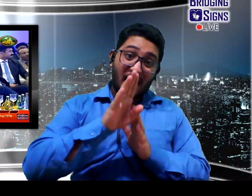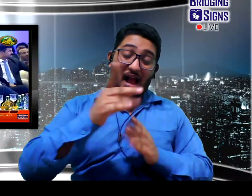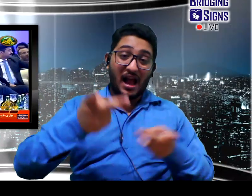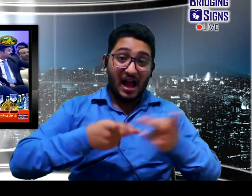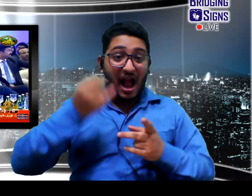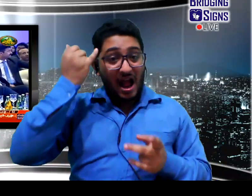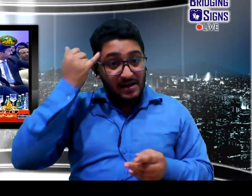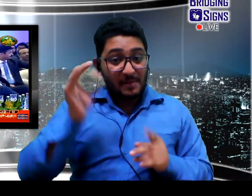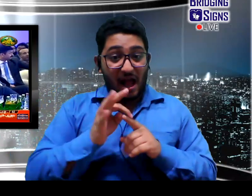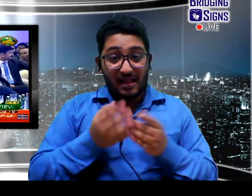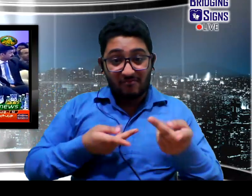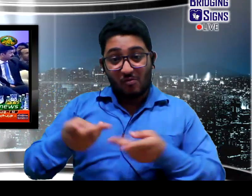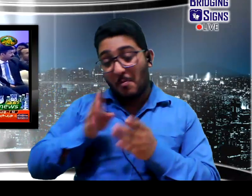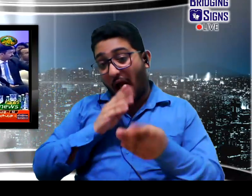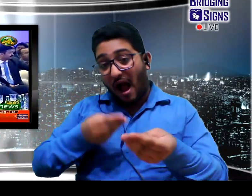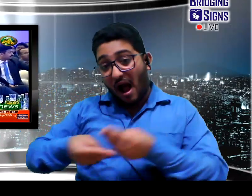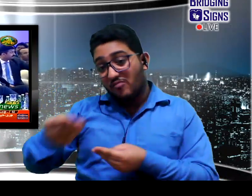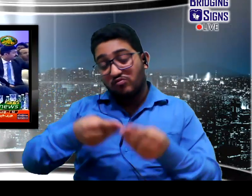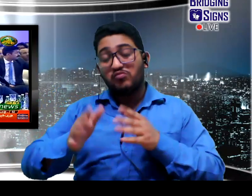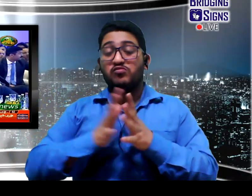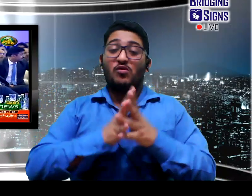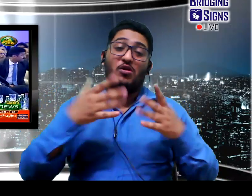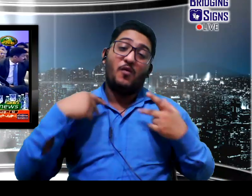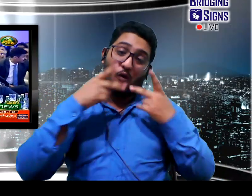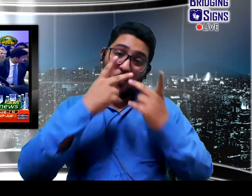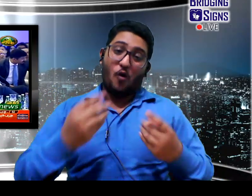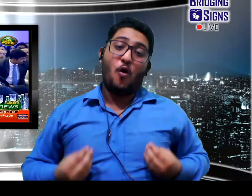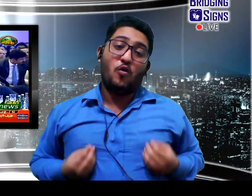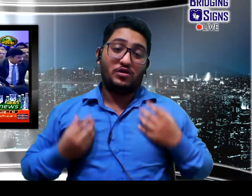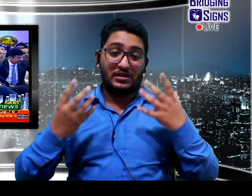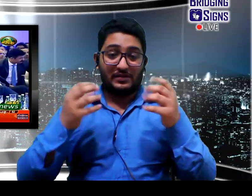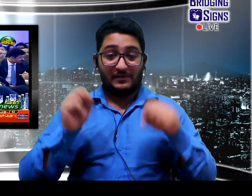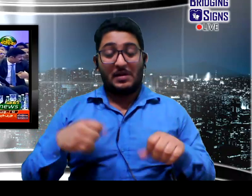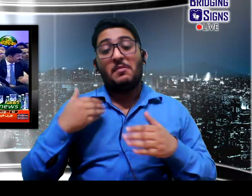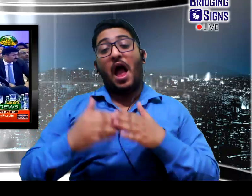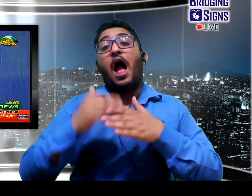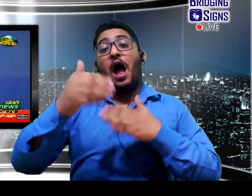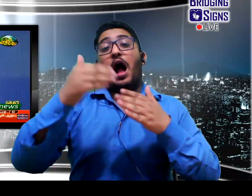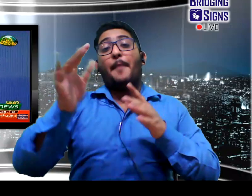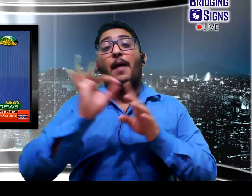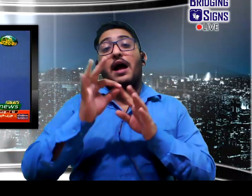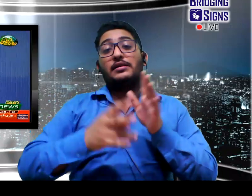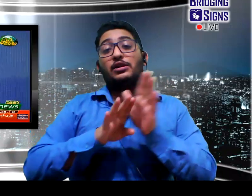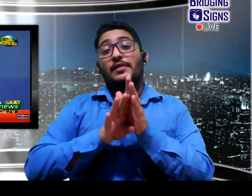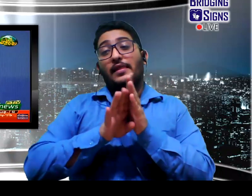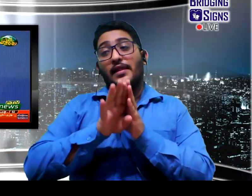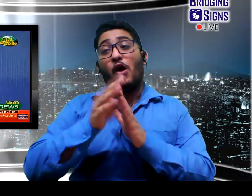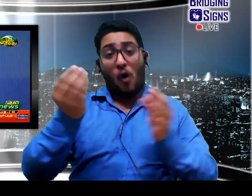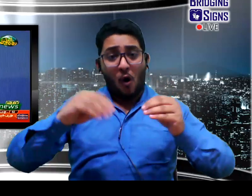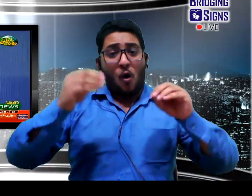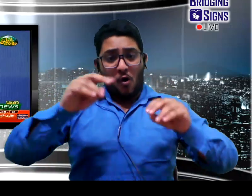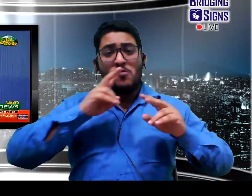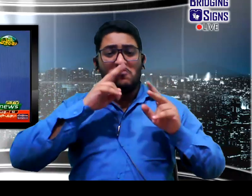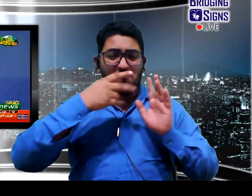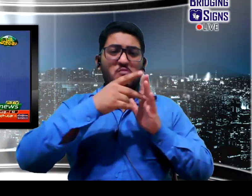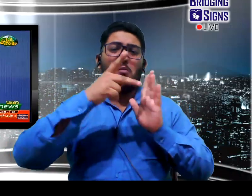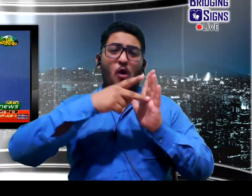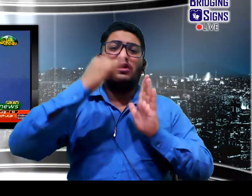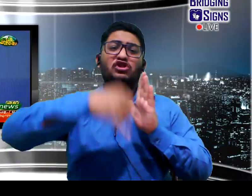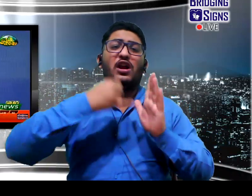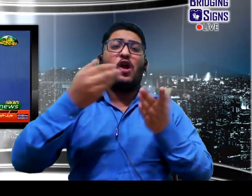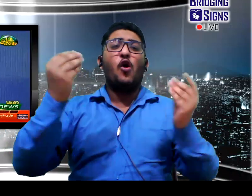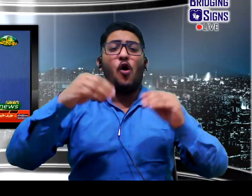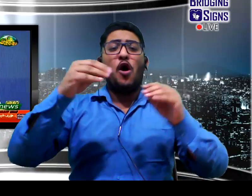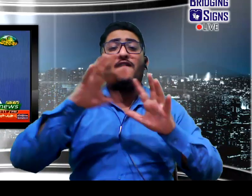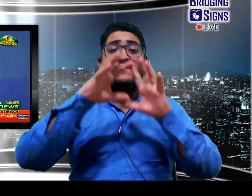great achievement with us. And we hope to be in touch. We know we are already involved in a lot of other projects with the